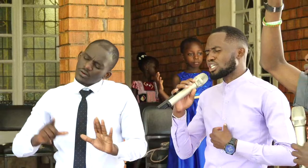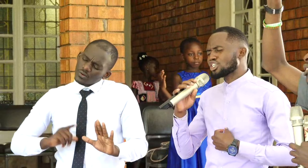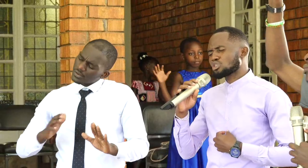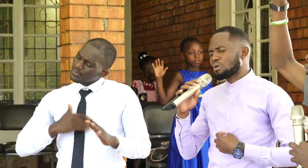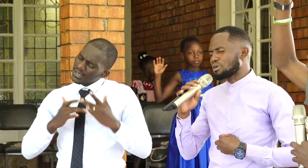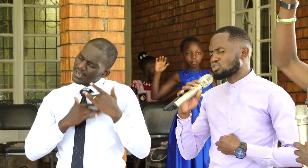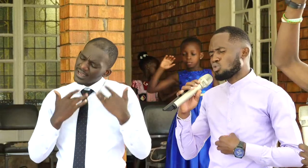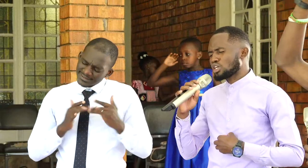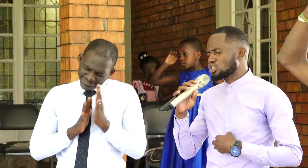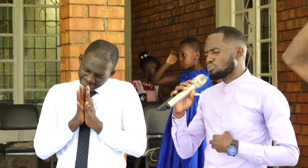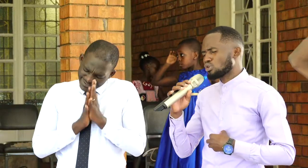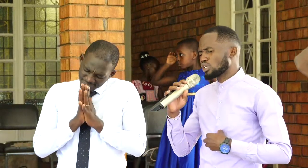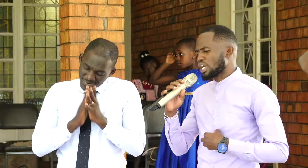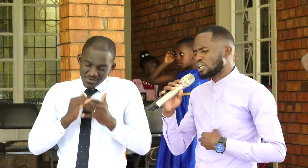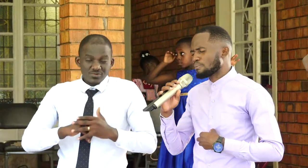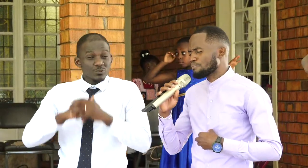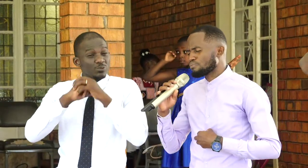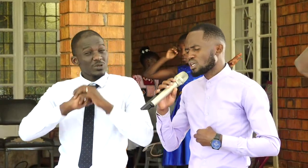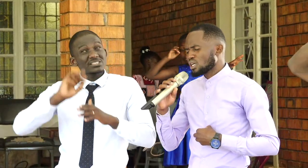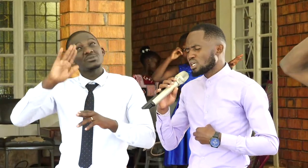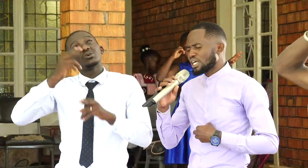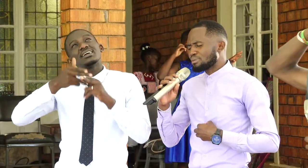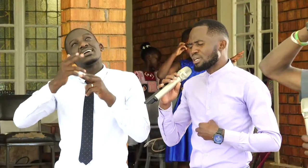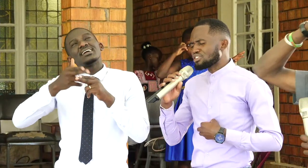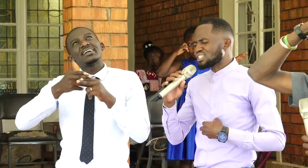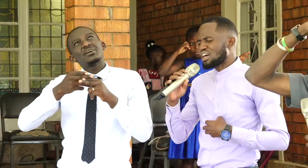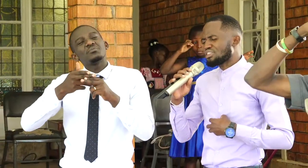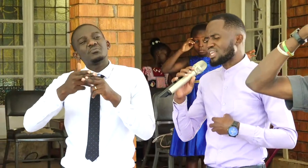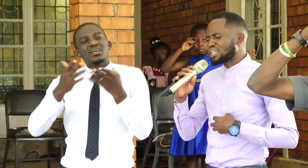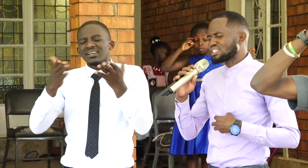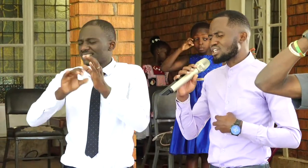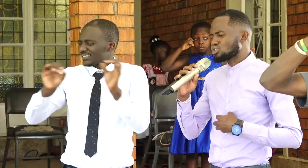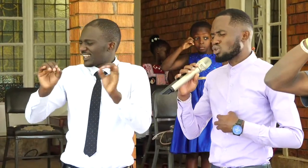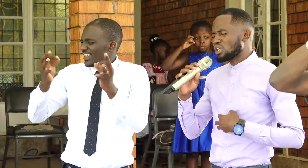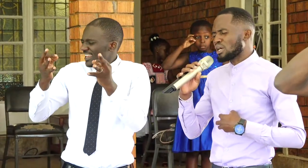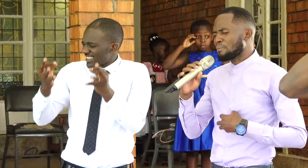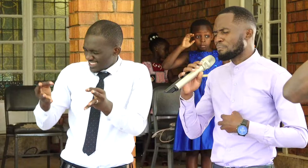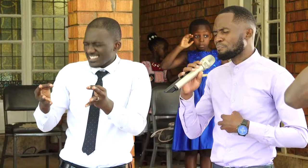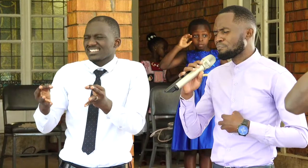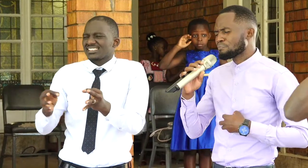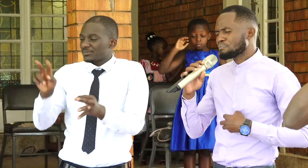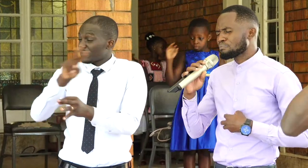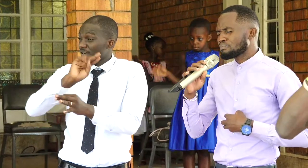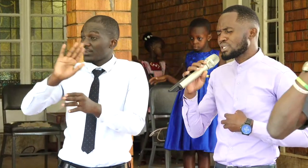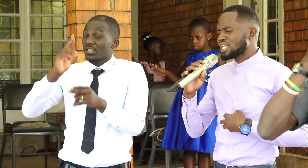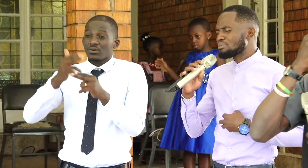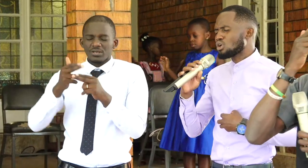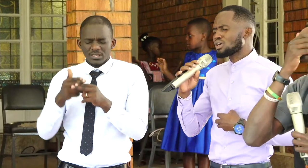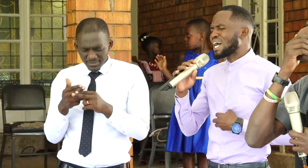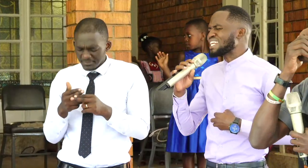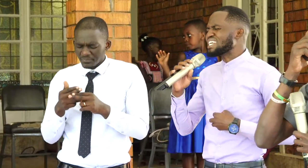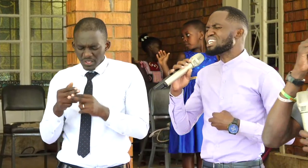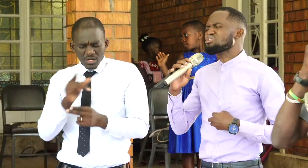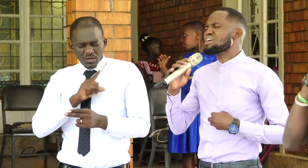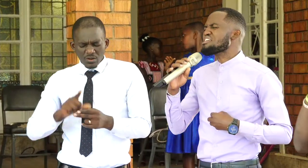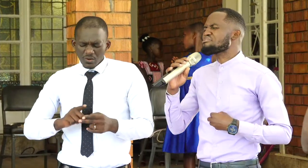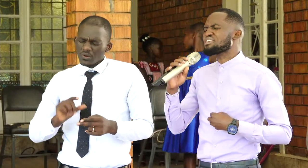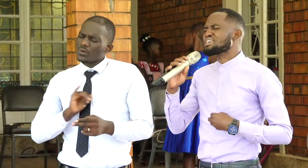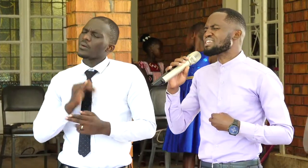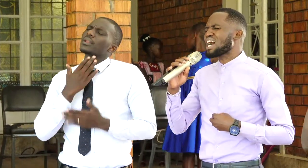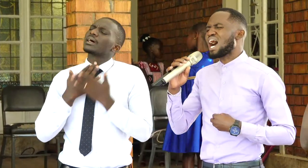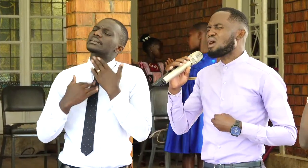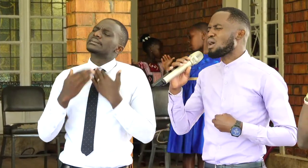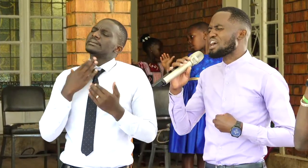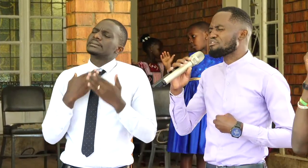is desperate to worship your name. Tell him, there is nothing that is as your name. Tell him, Lord, I need you